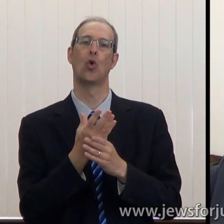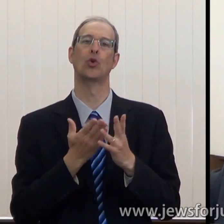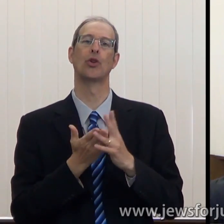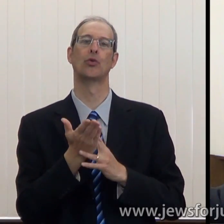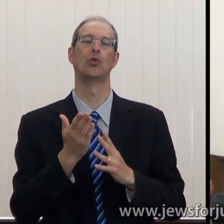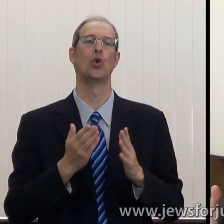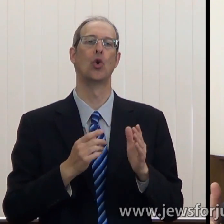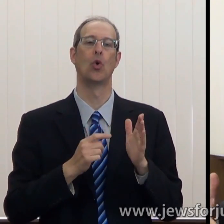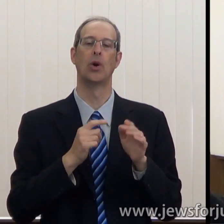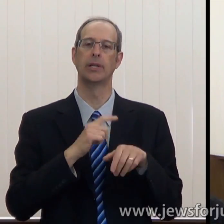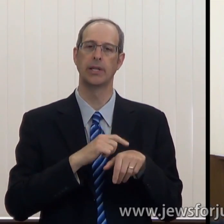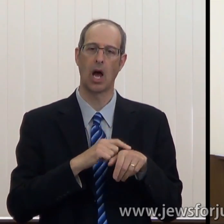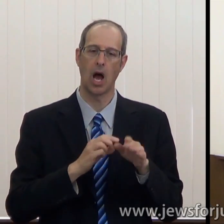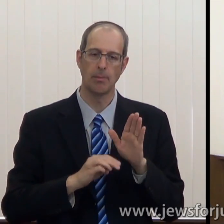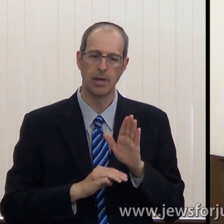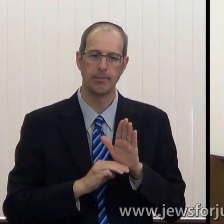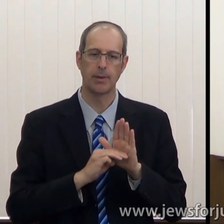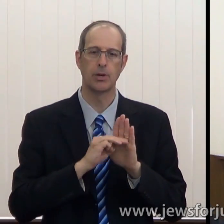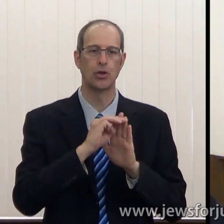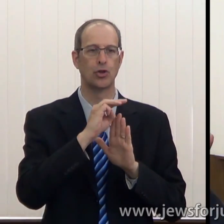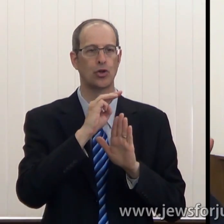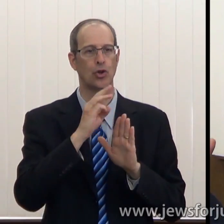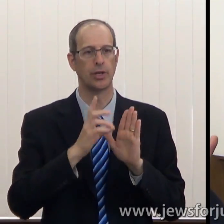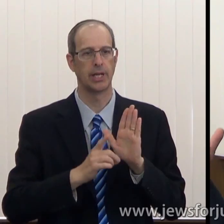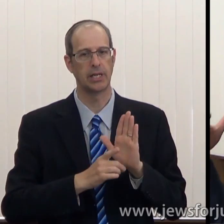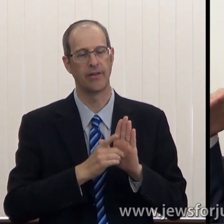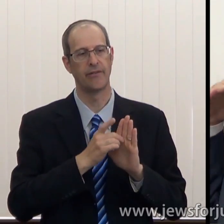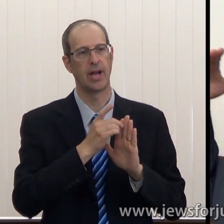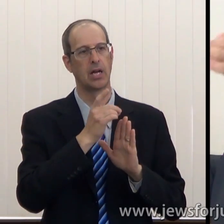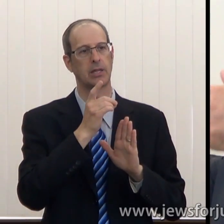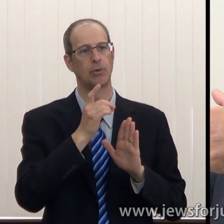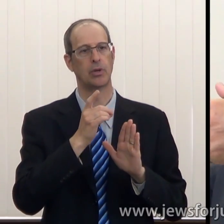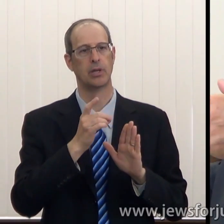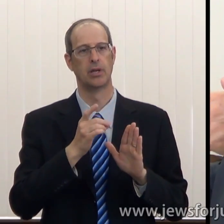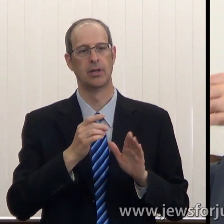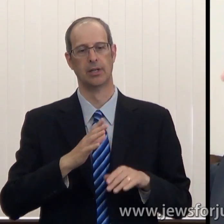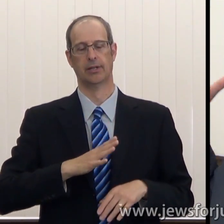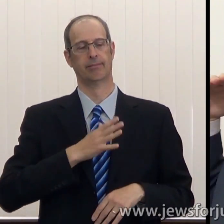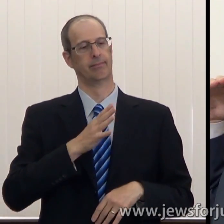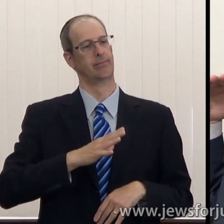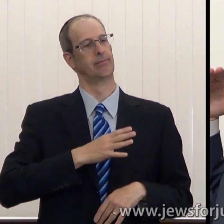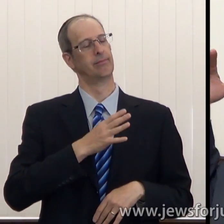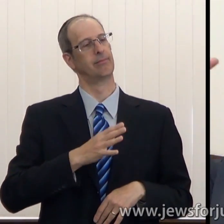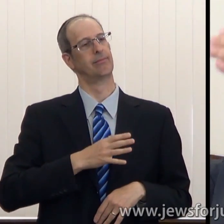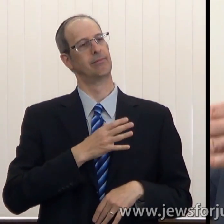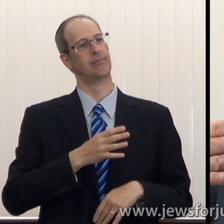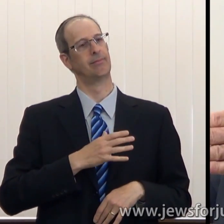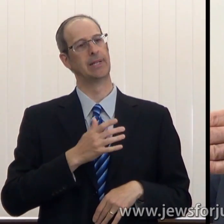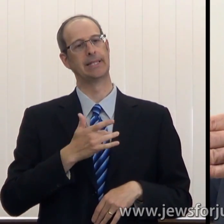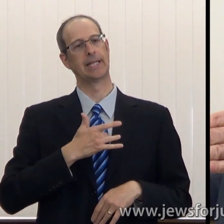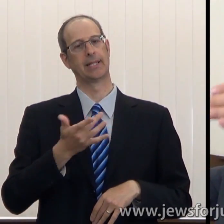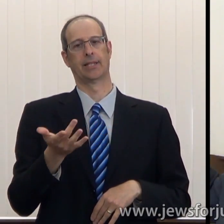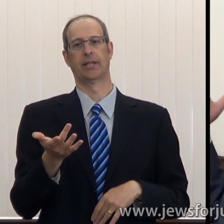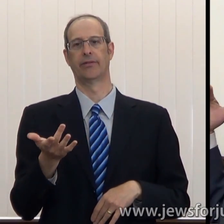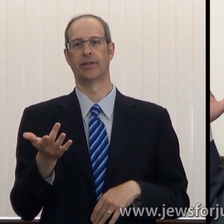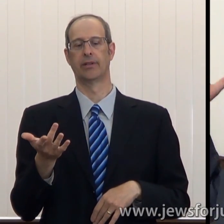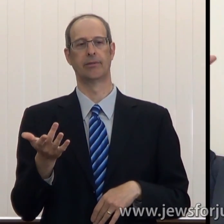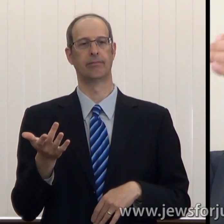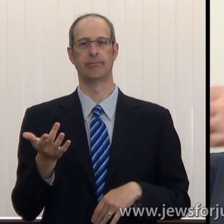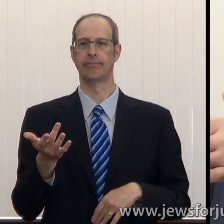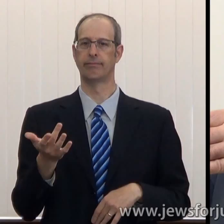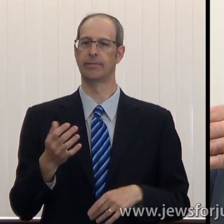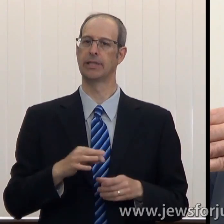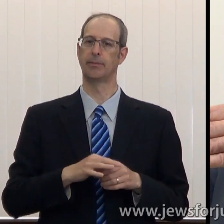time. They become more mature. They become more sophisticated. They become more sensitive. They become